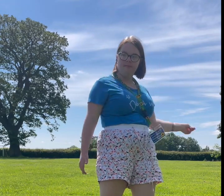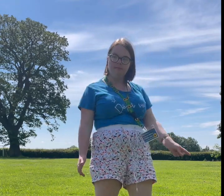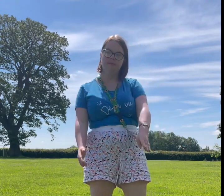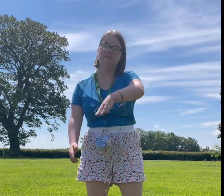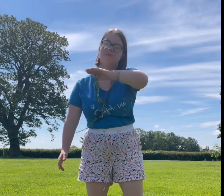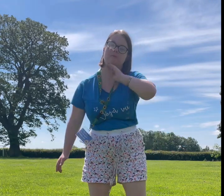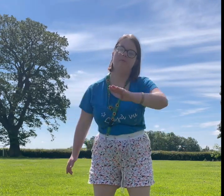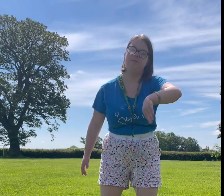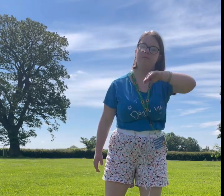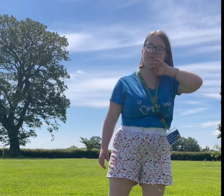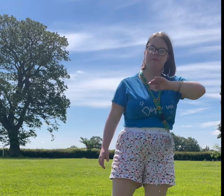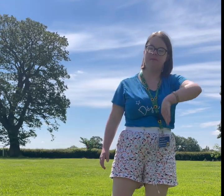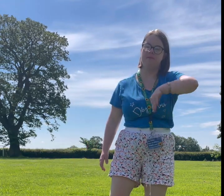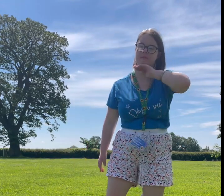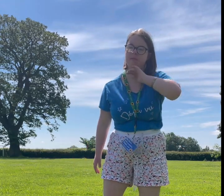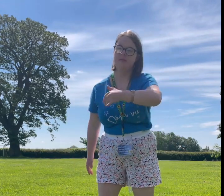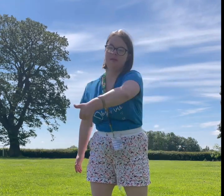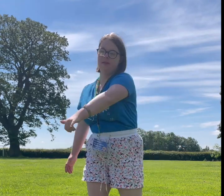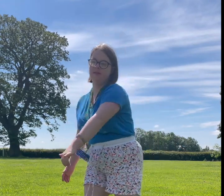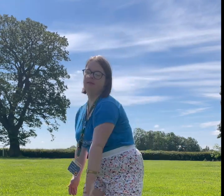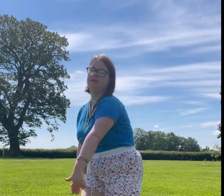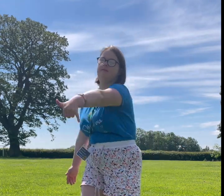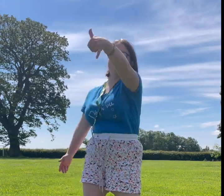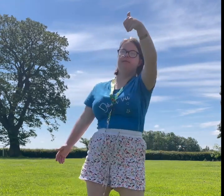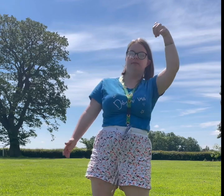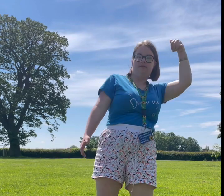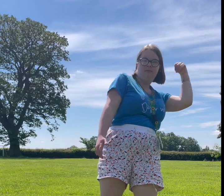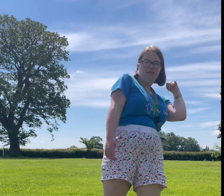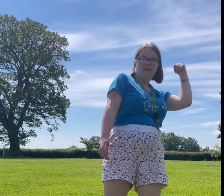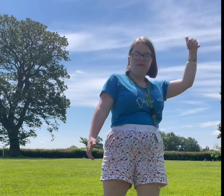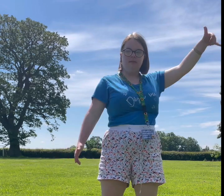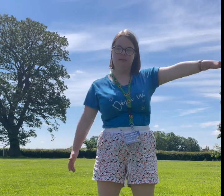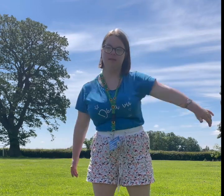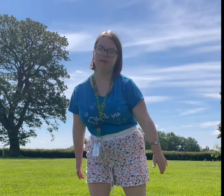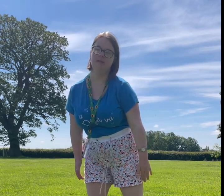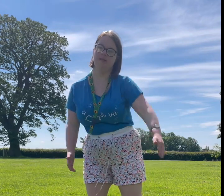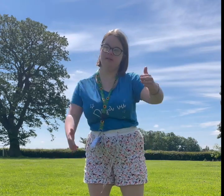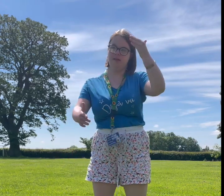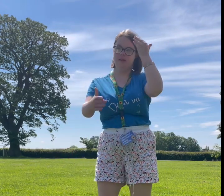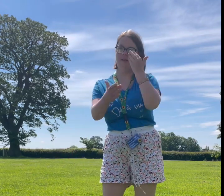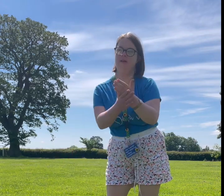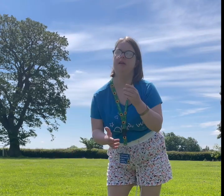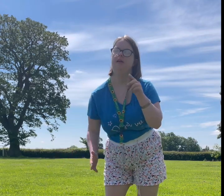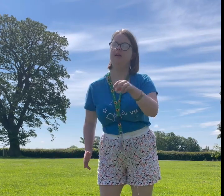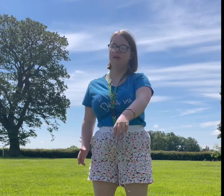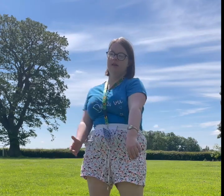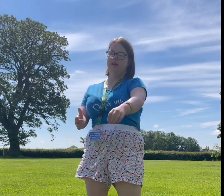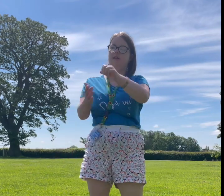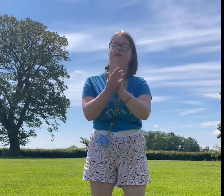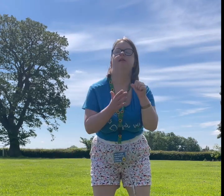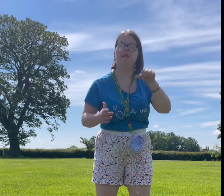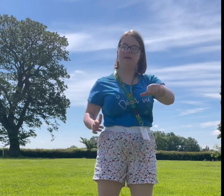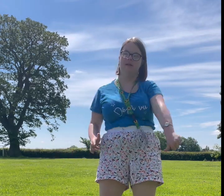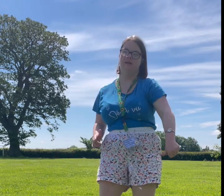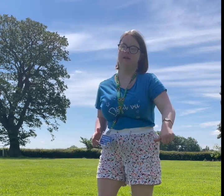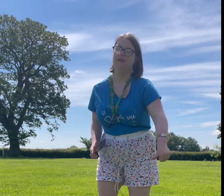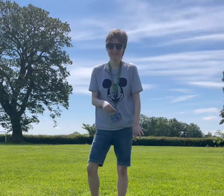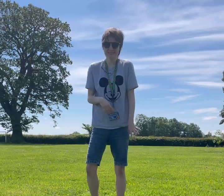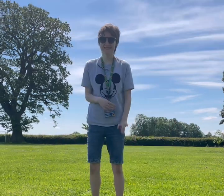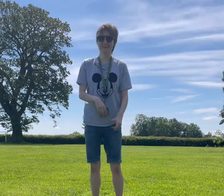crazy And you've taken all you can there You call me up Because you know I'll